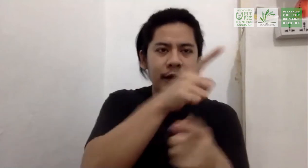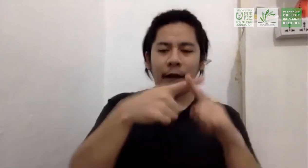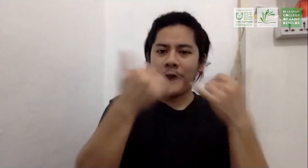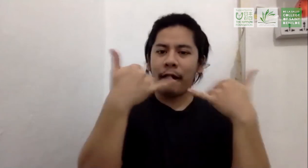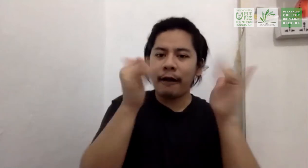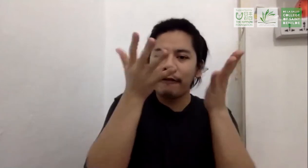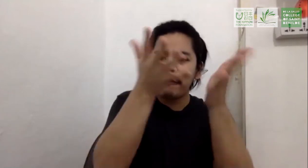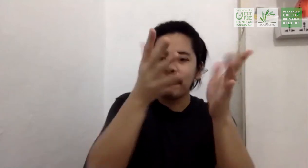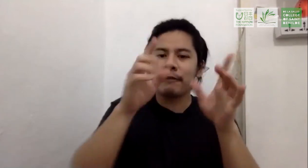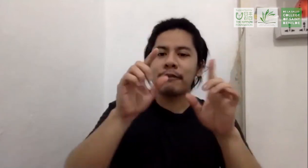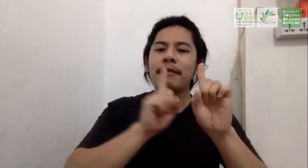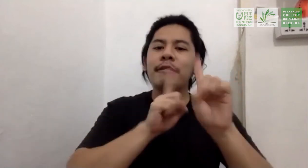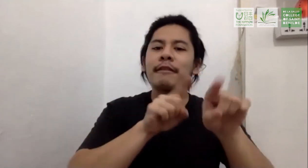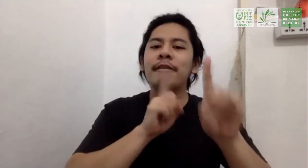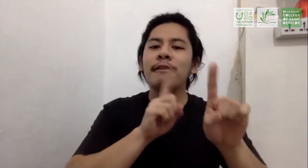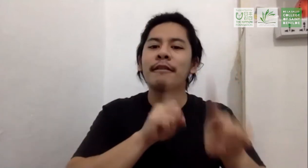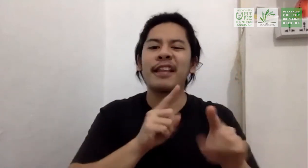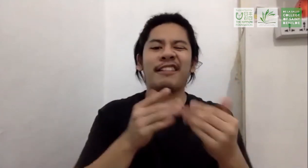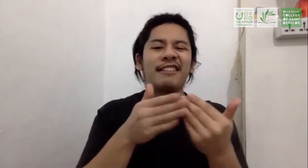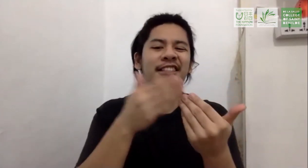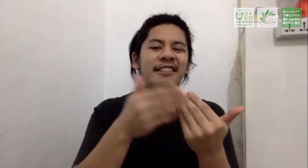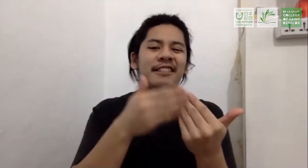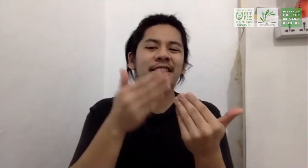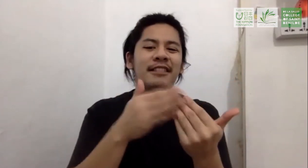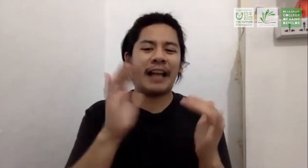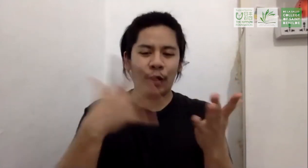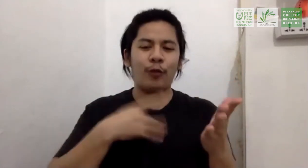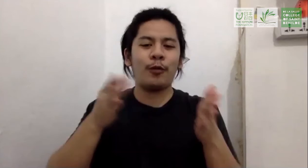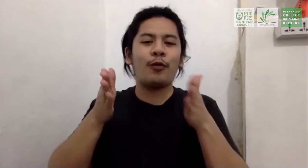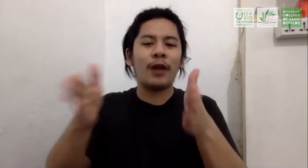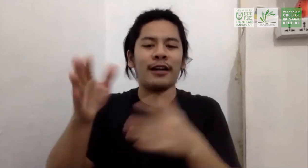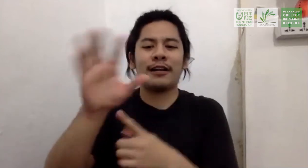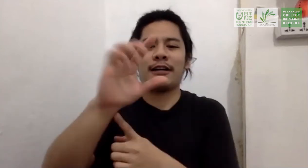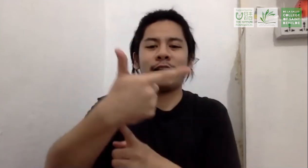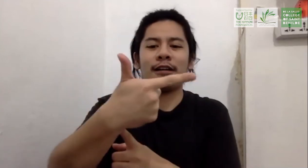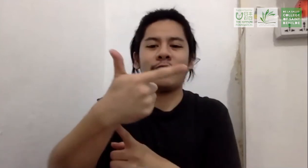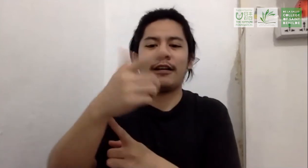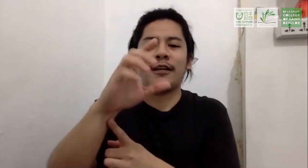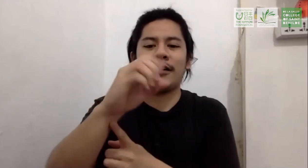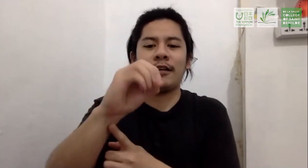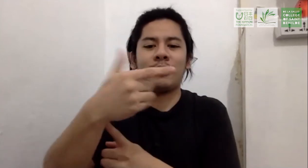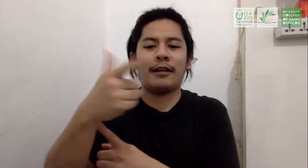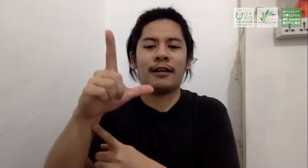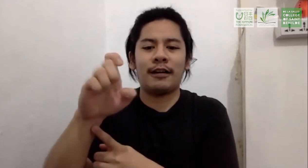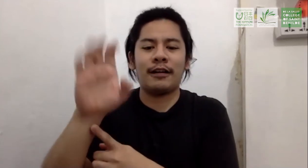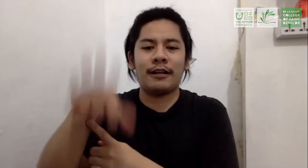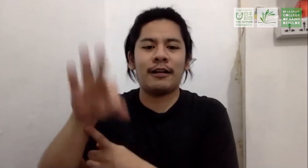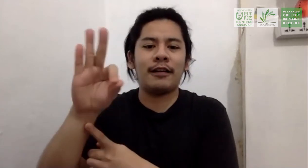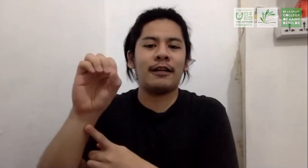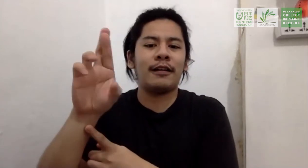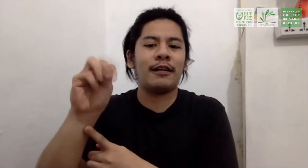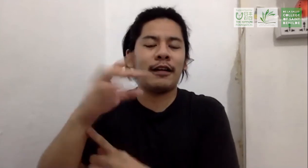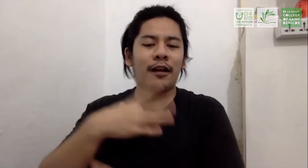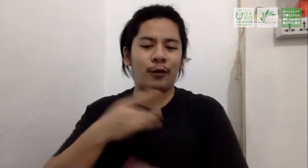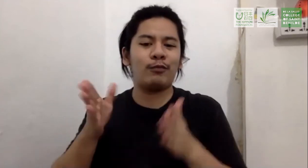Because it has a function where you can do a preview. So you can actually go back on your